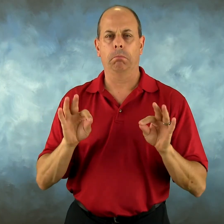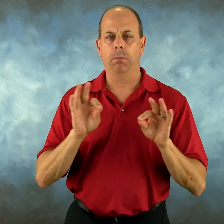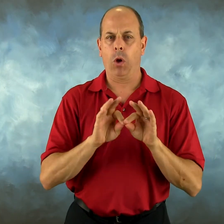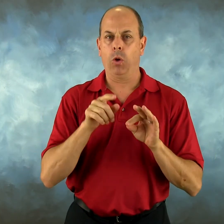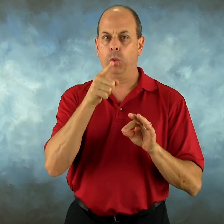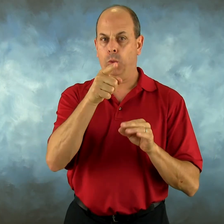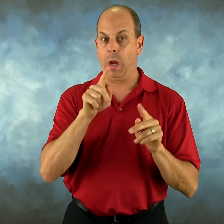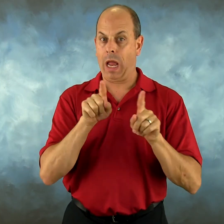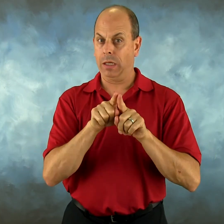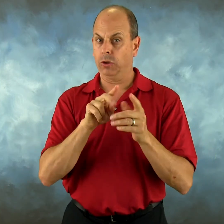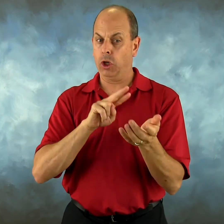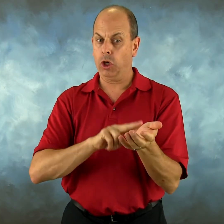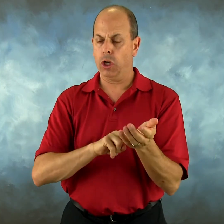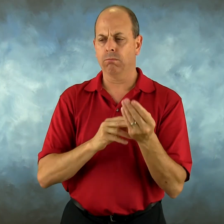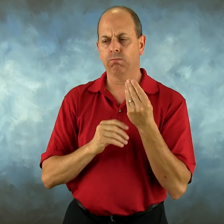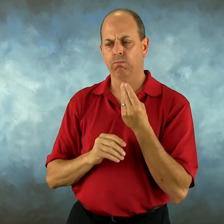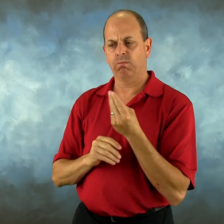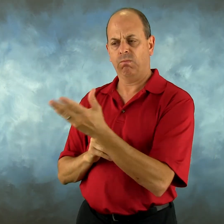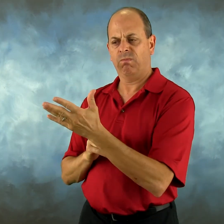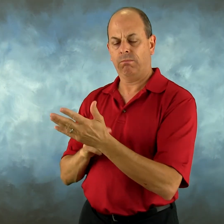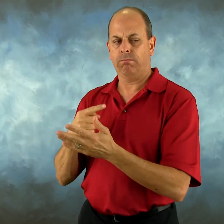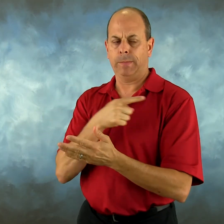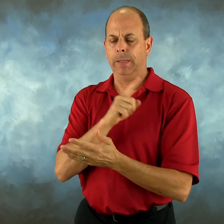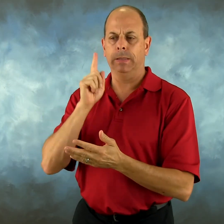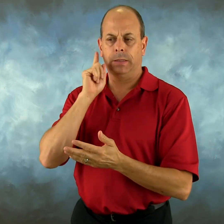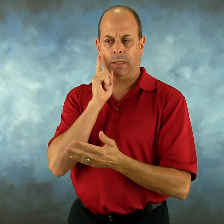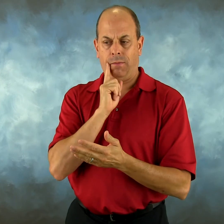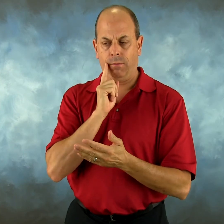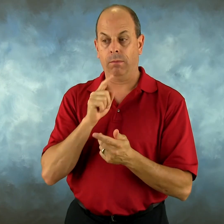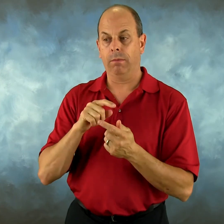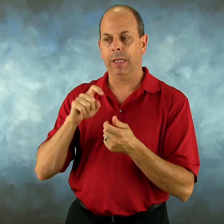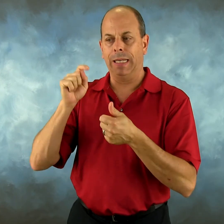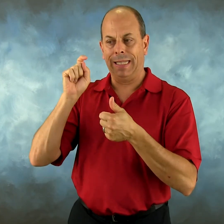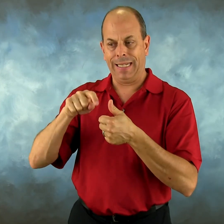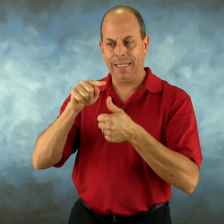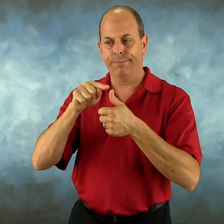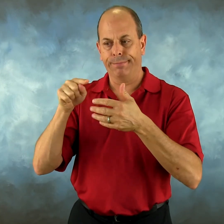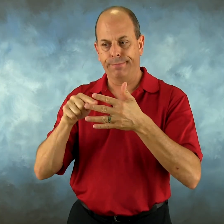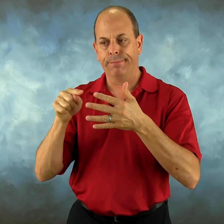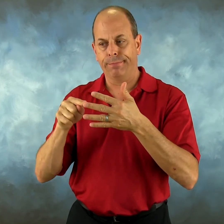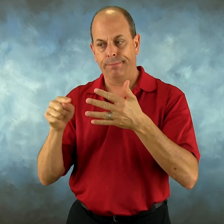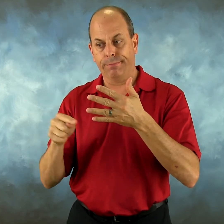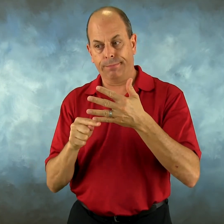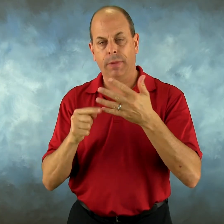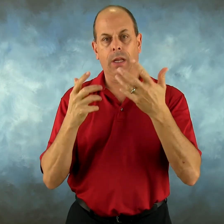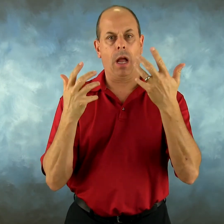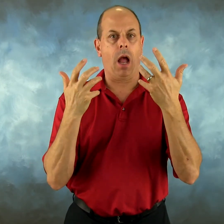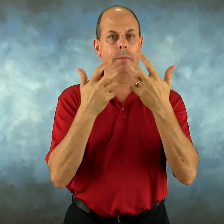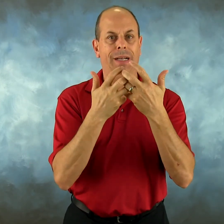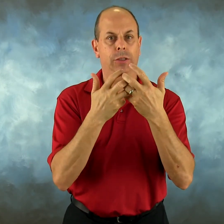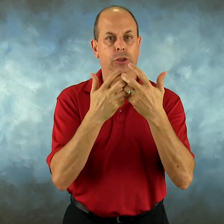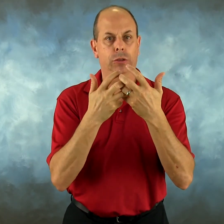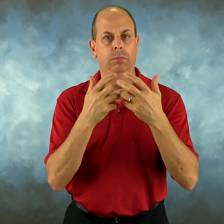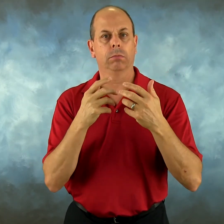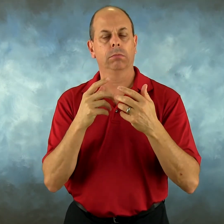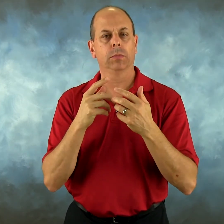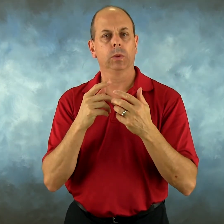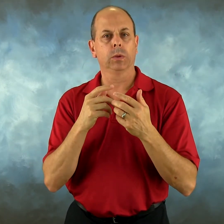schedules, it's really important to let the other nurse coming on duty that they have a deaf